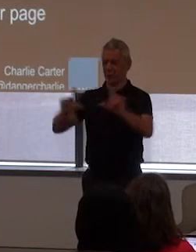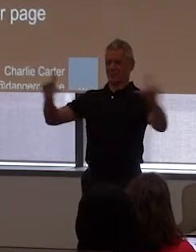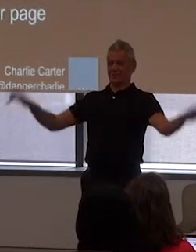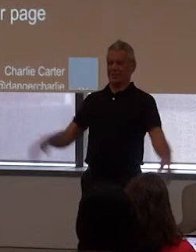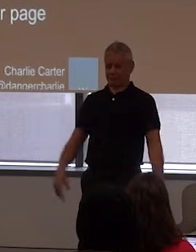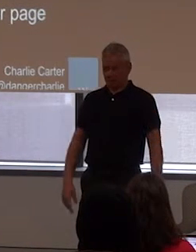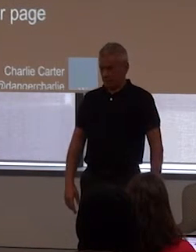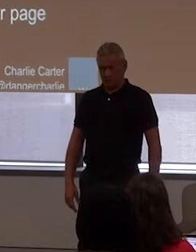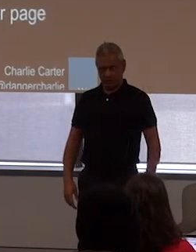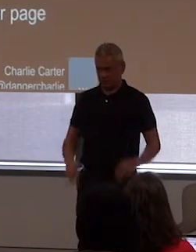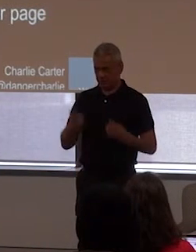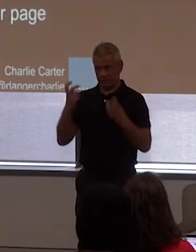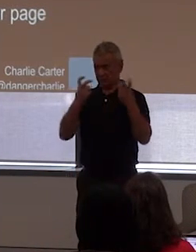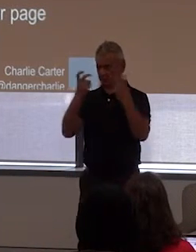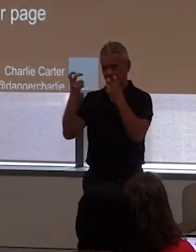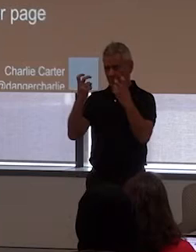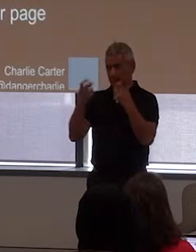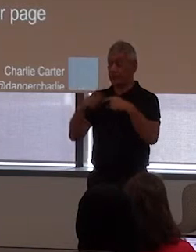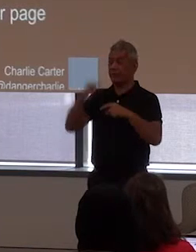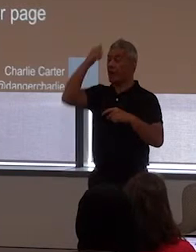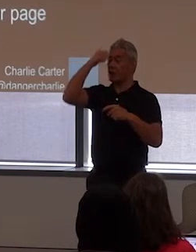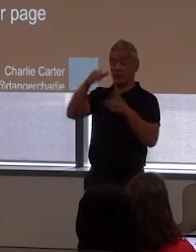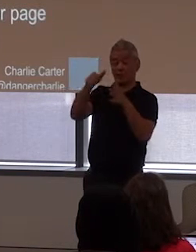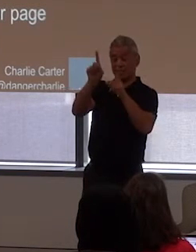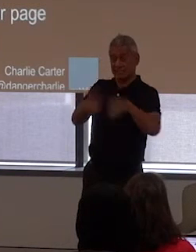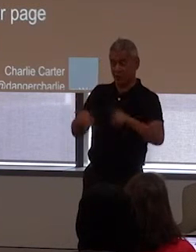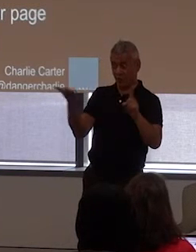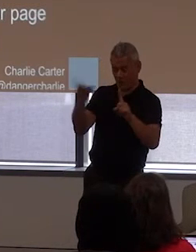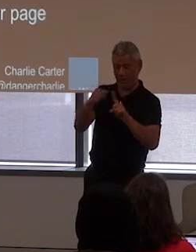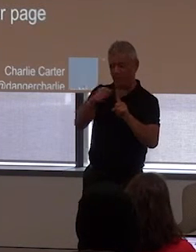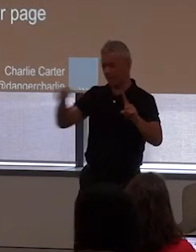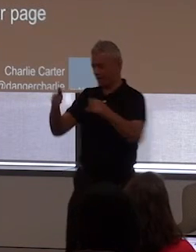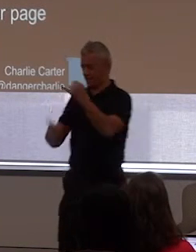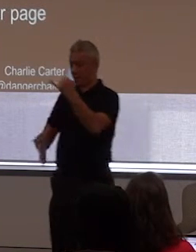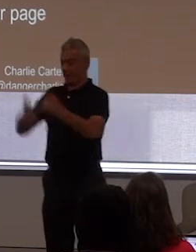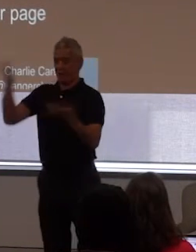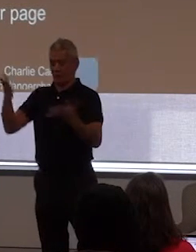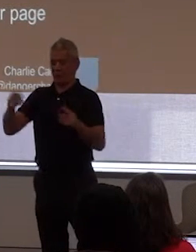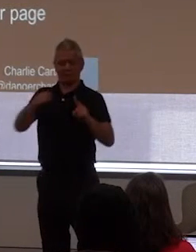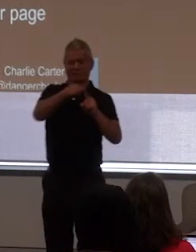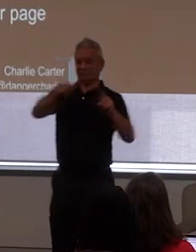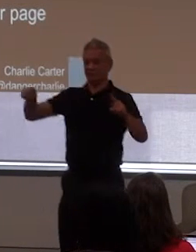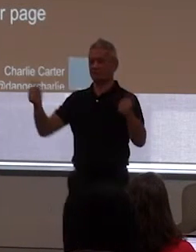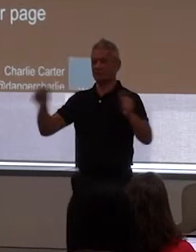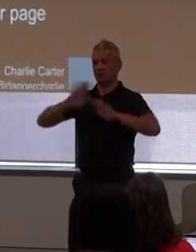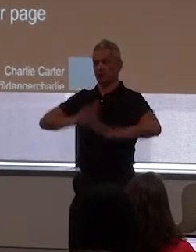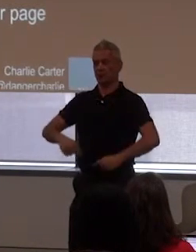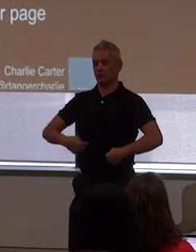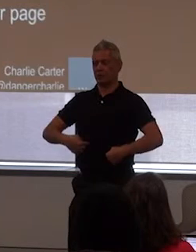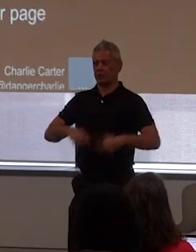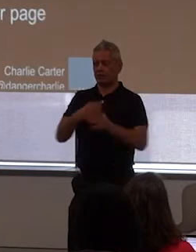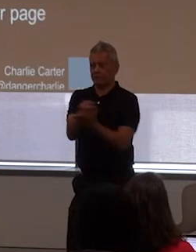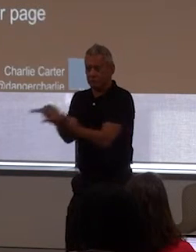where they start and where they want to end, that's going to assist them in, number one, knowing where they are at each step of the